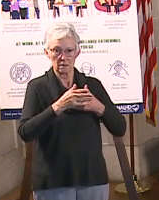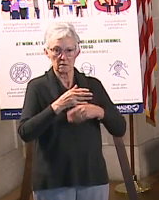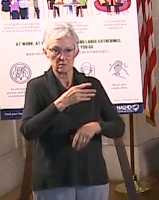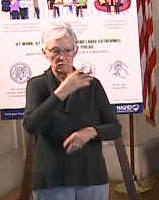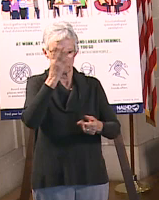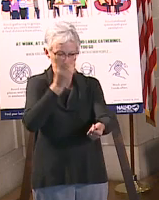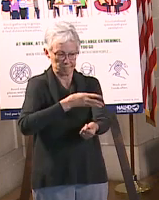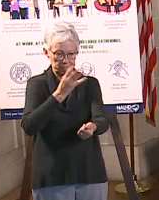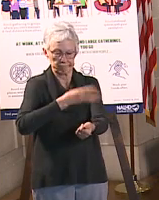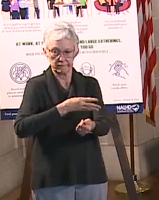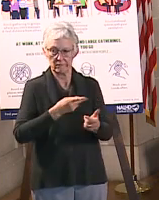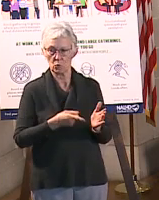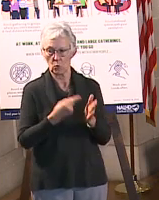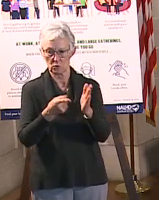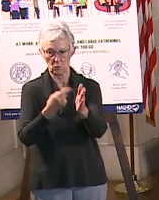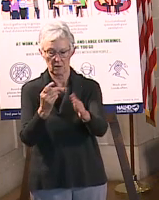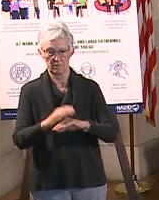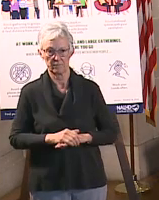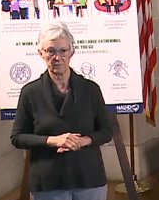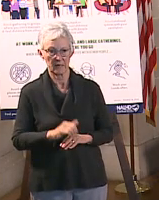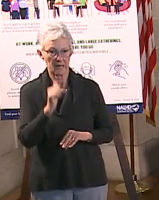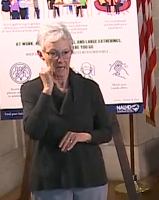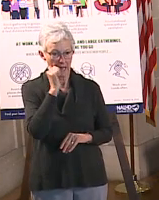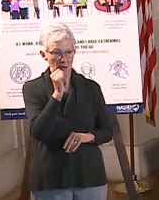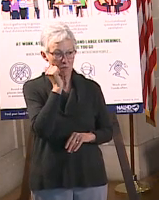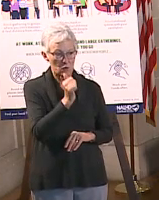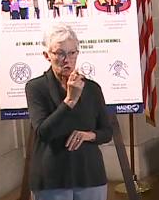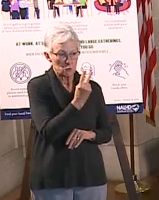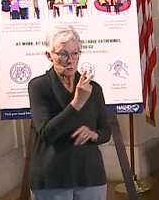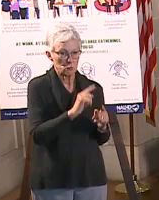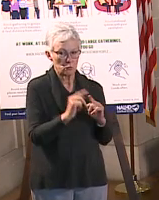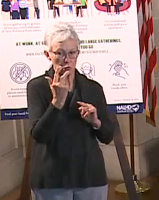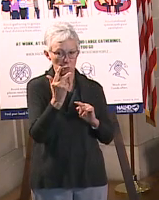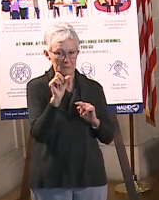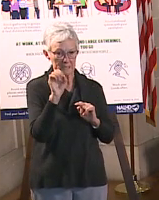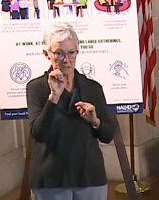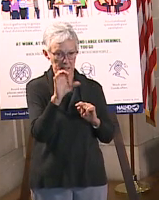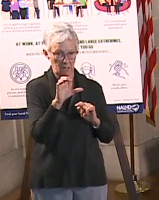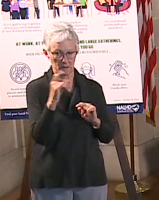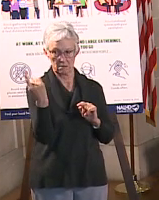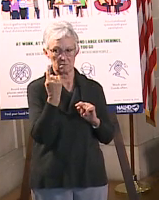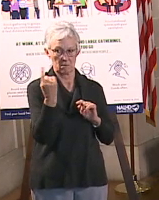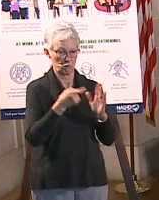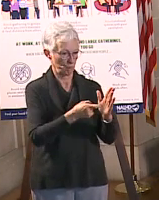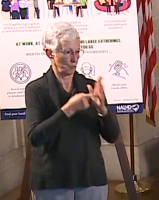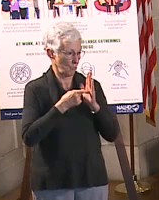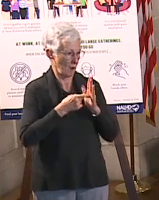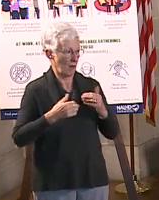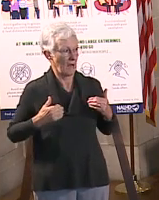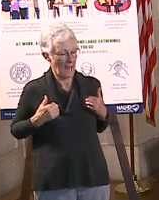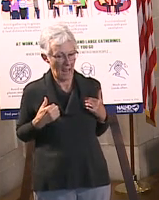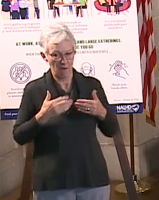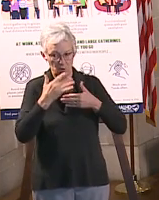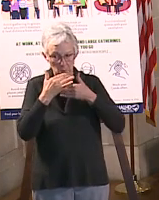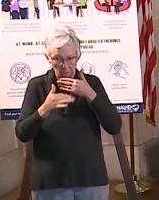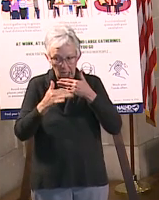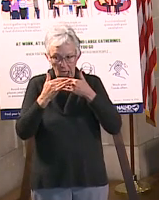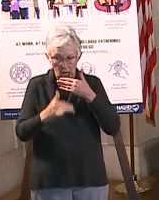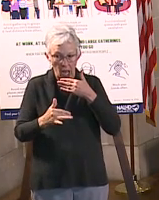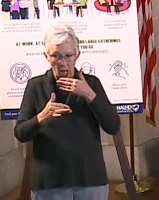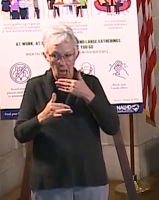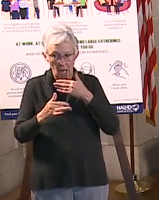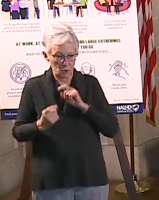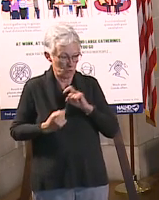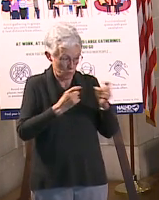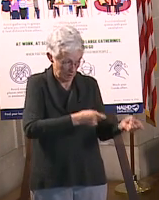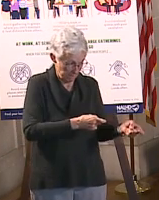3 seconds, somebody in our nation needs a blood transfusion. And it's important to remember that one single blood donation